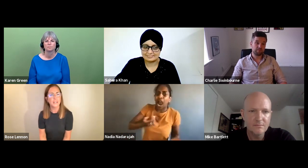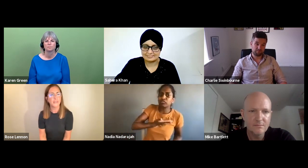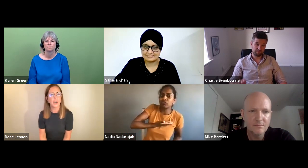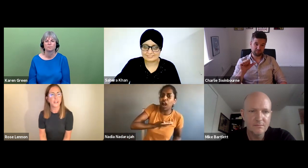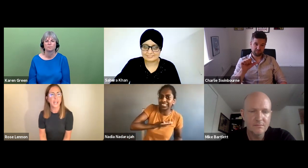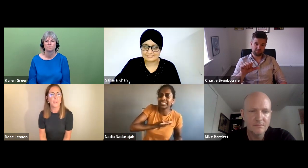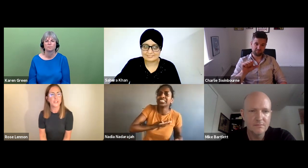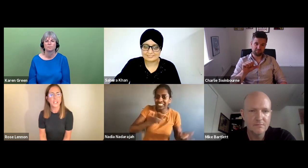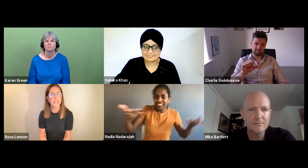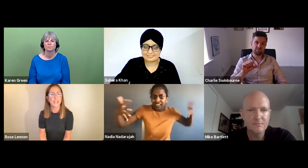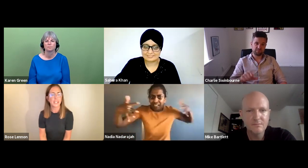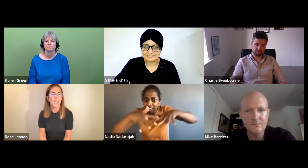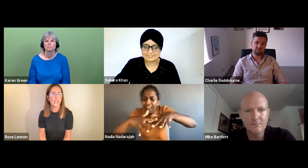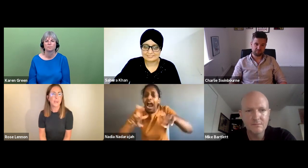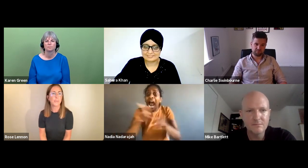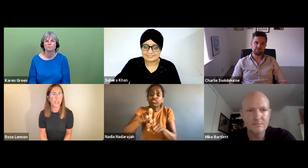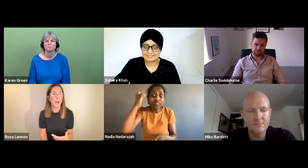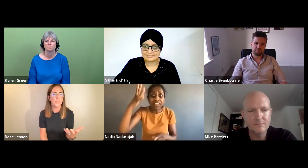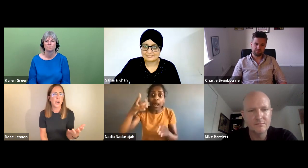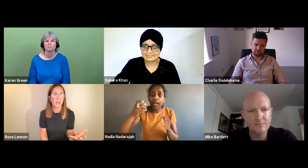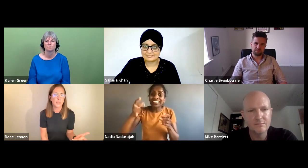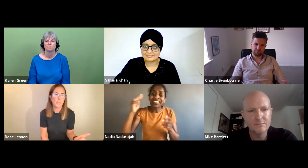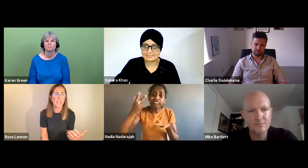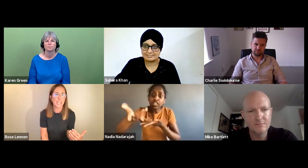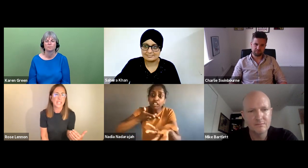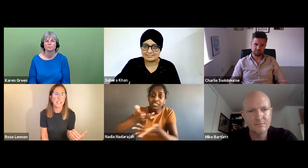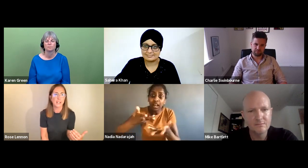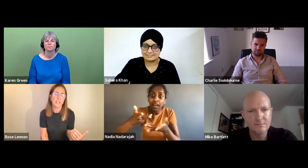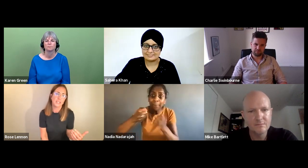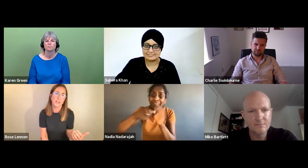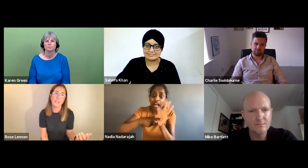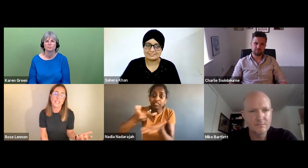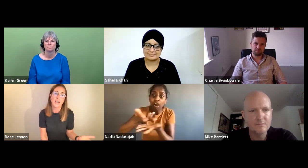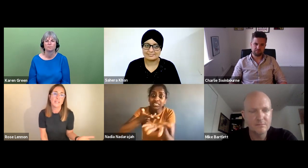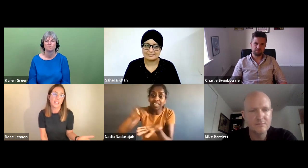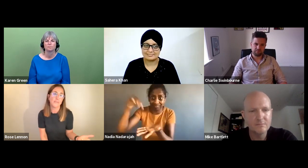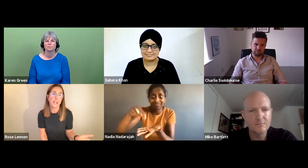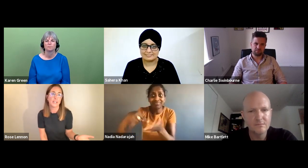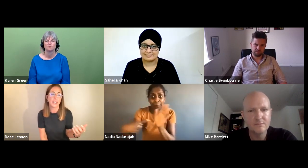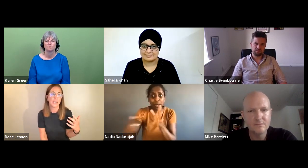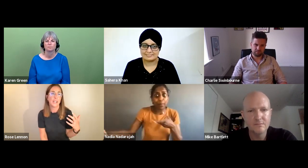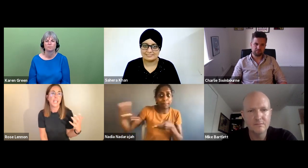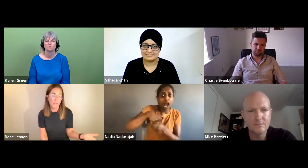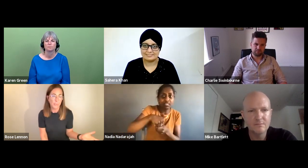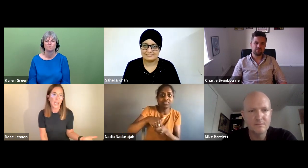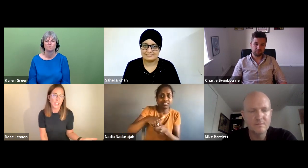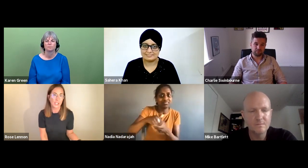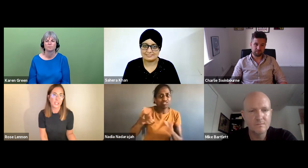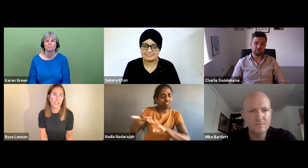to rely on their budgets. I think the people that are bringing us in are, you know, it's their obligation to do